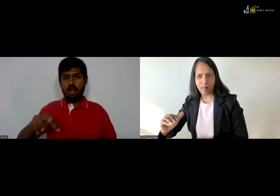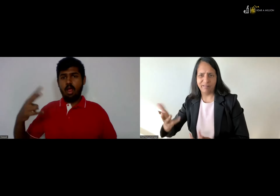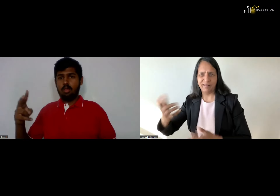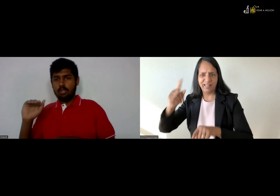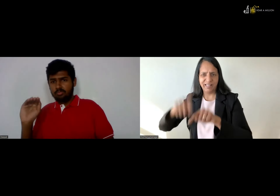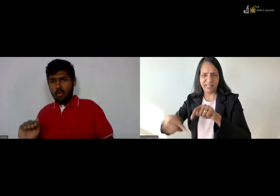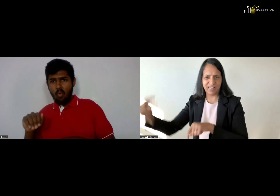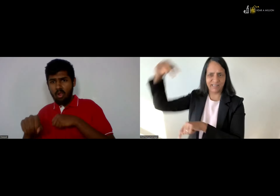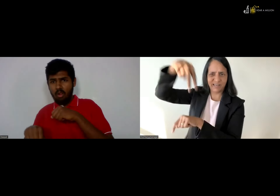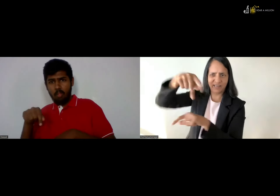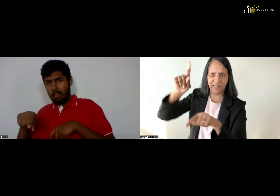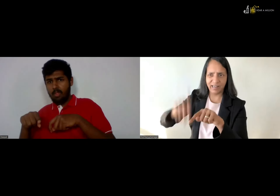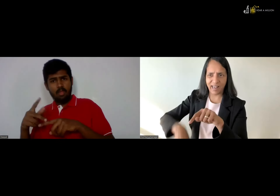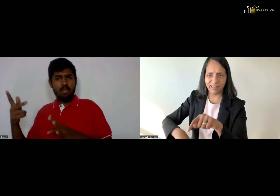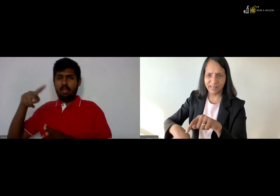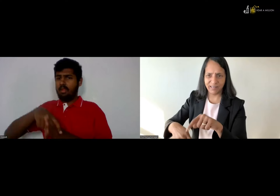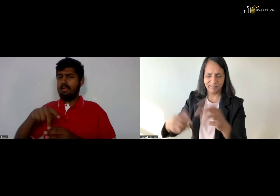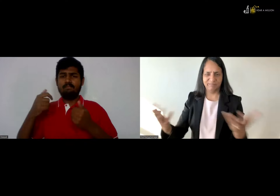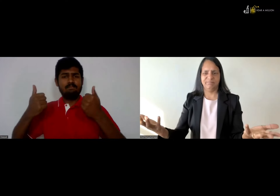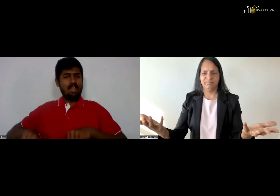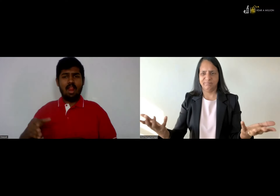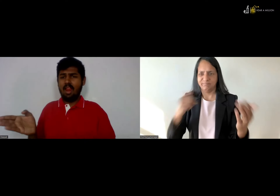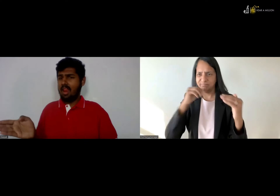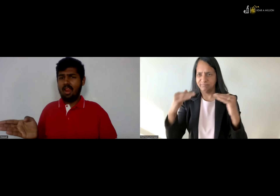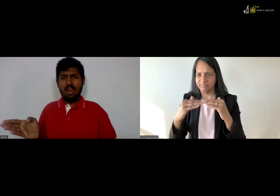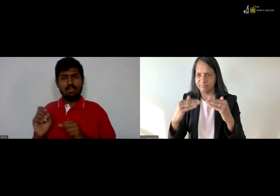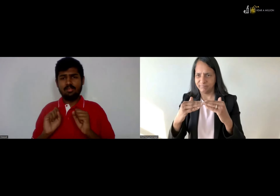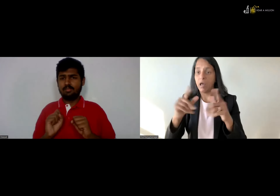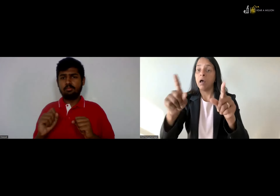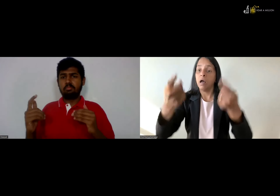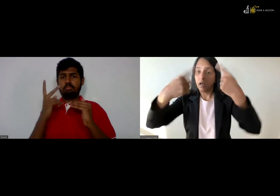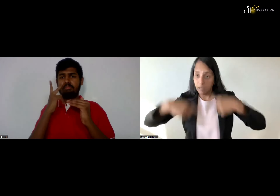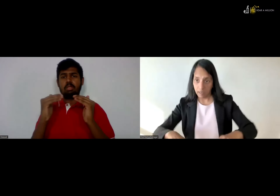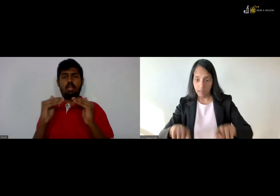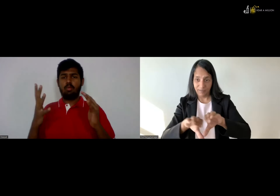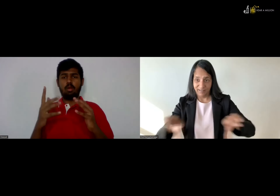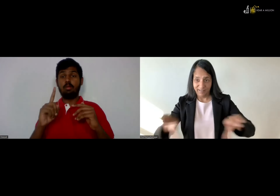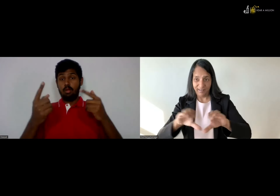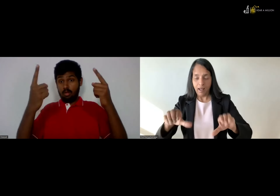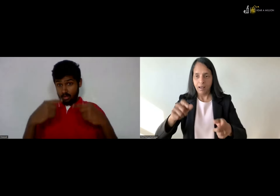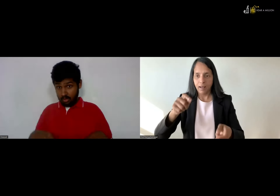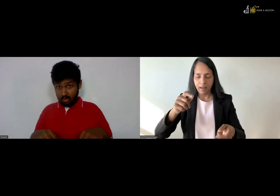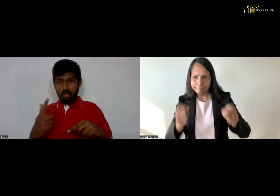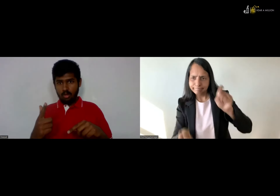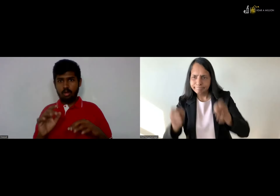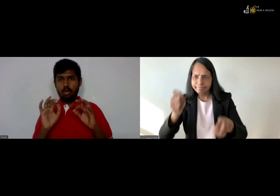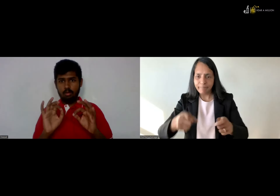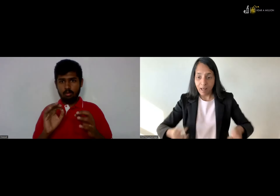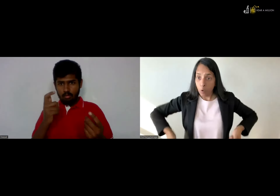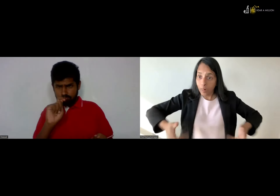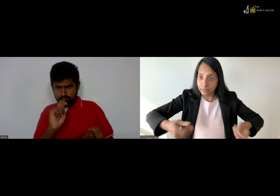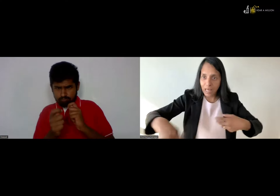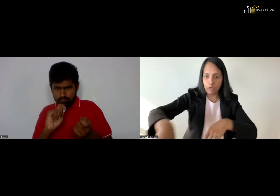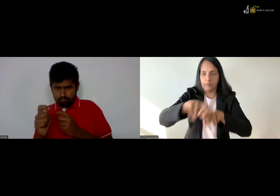everyone. So if a person with a locomotor disability, he can't ride the bicycle, and if a person is